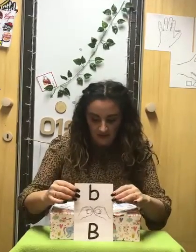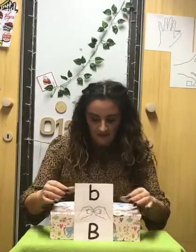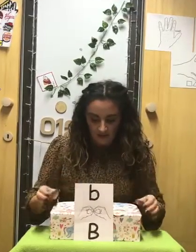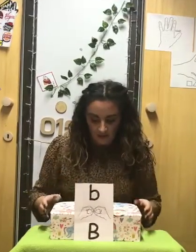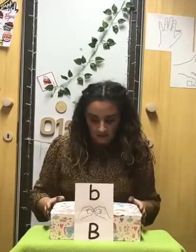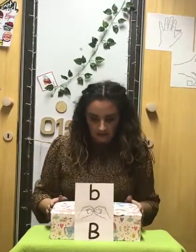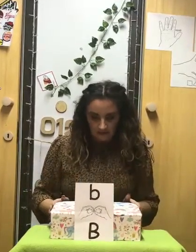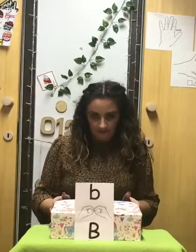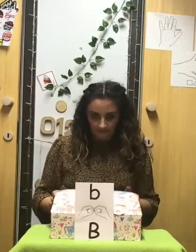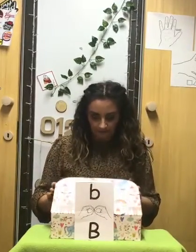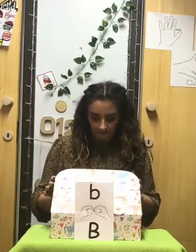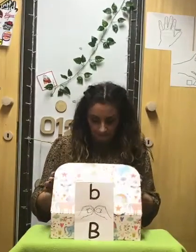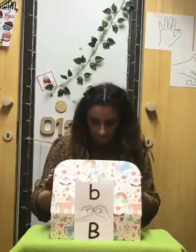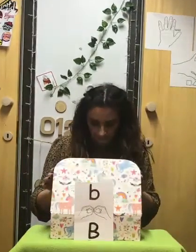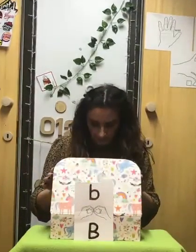box?